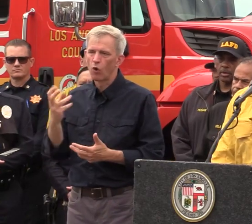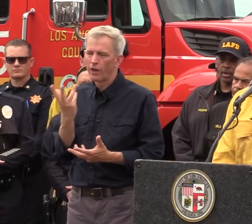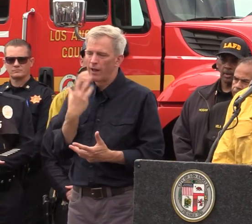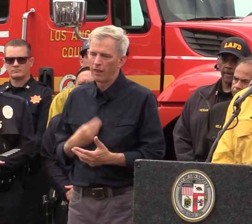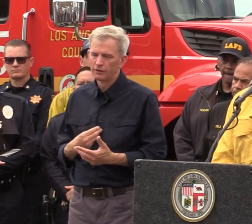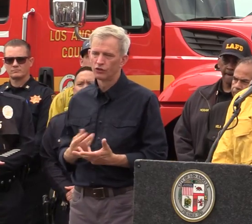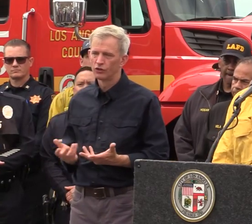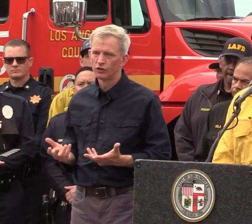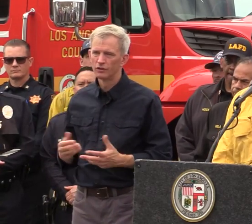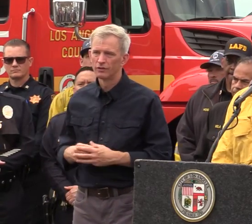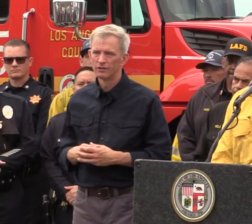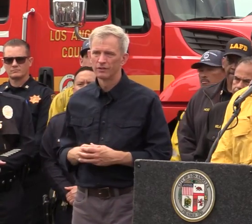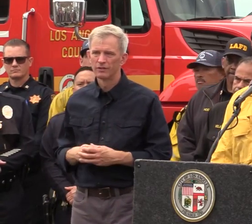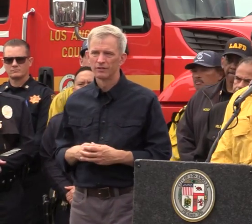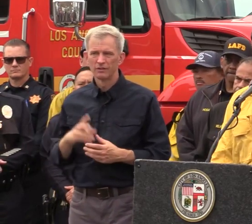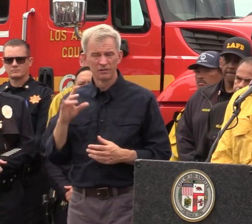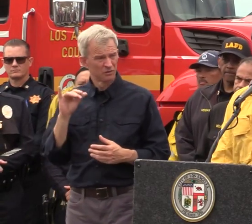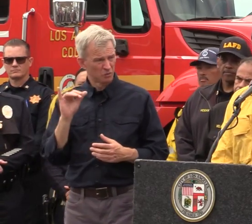now.